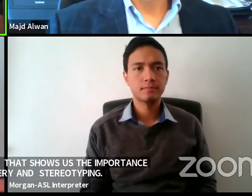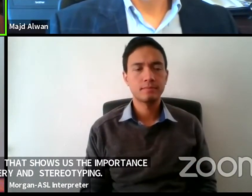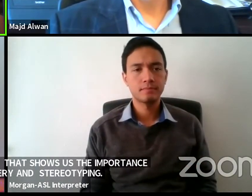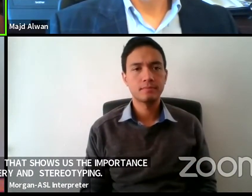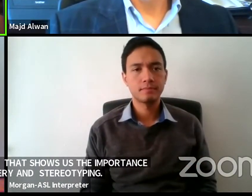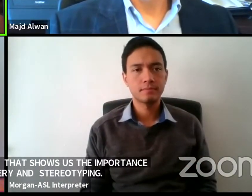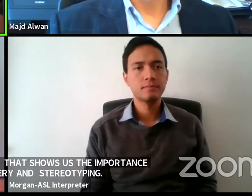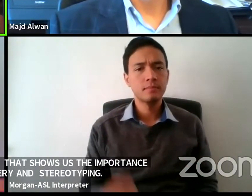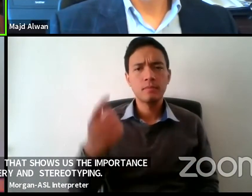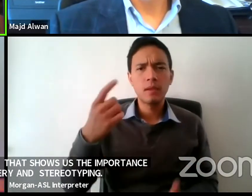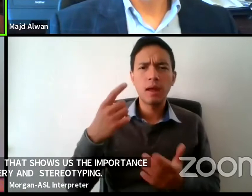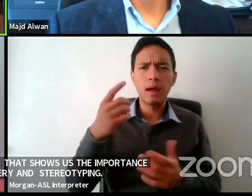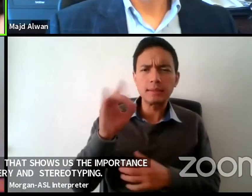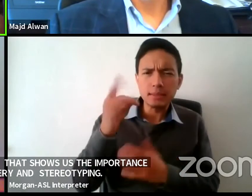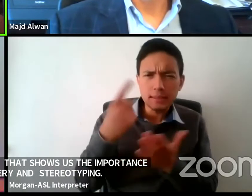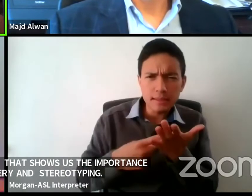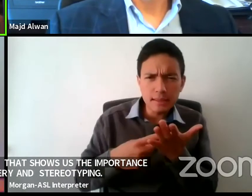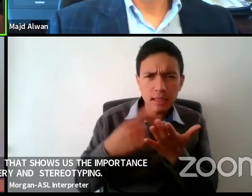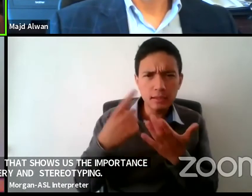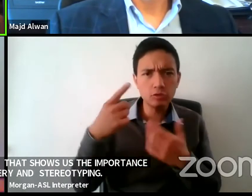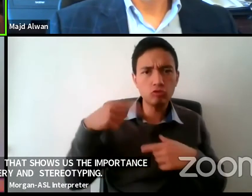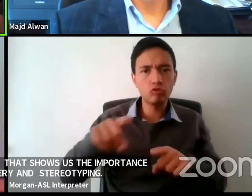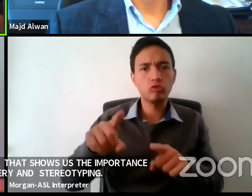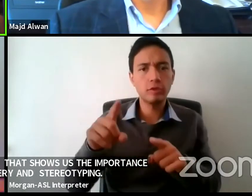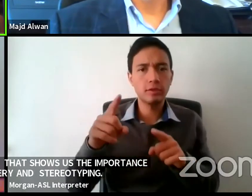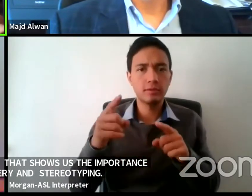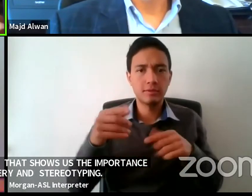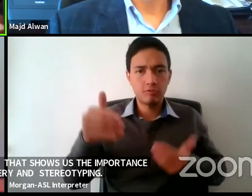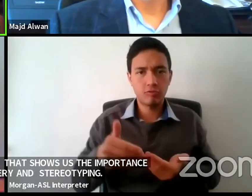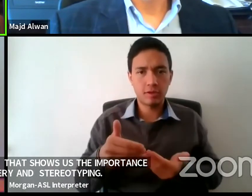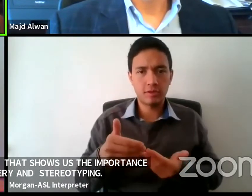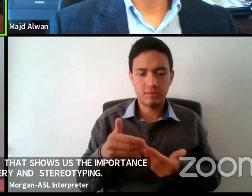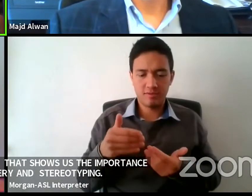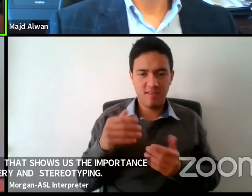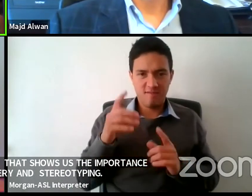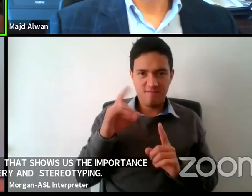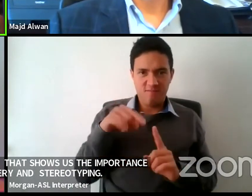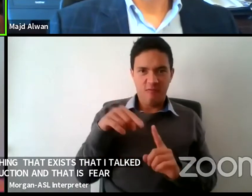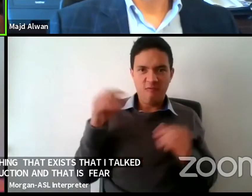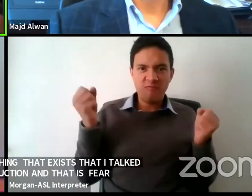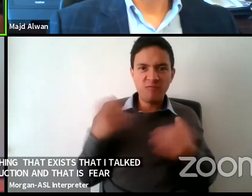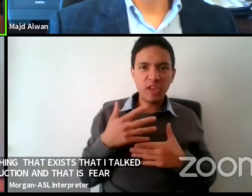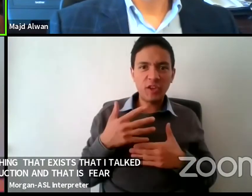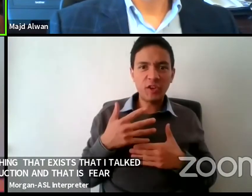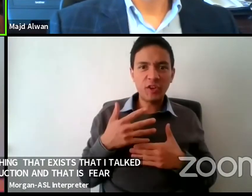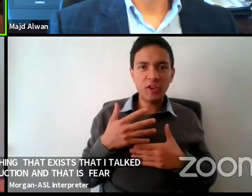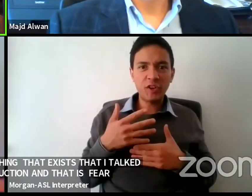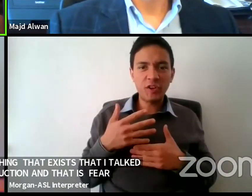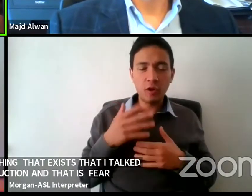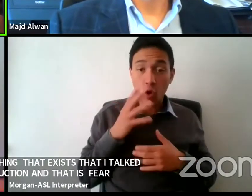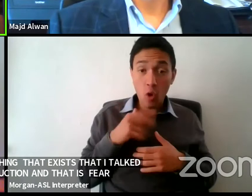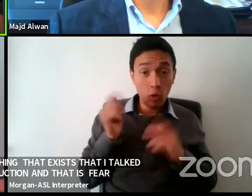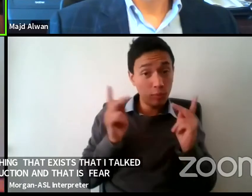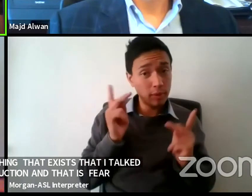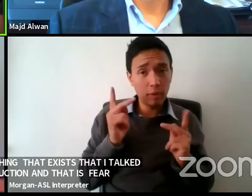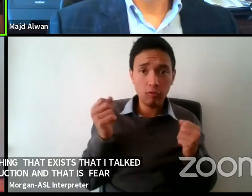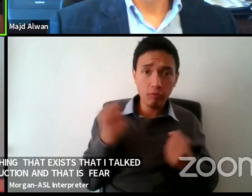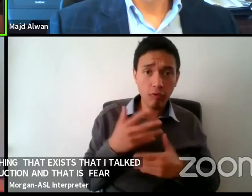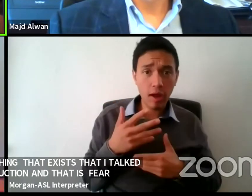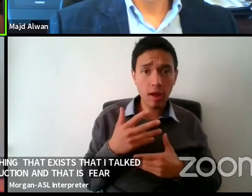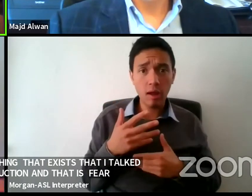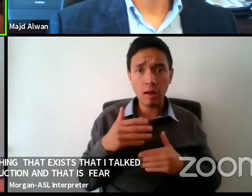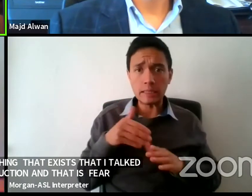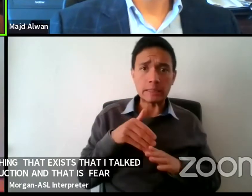in the introduction, and that is fear and hesitancy from older people to use